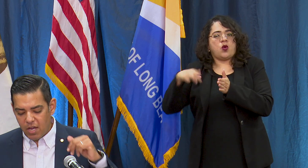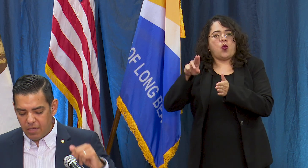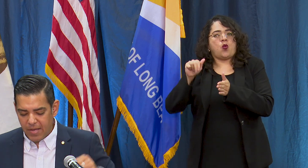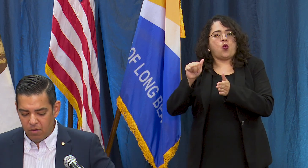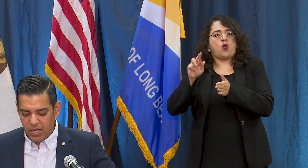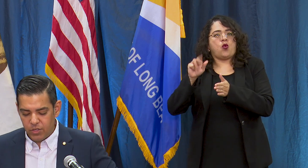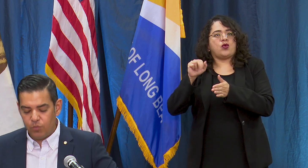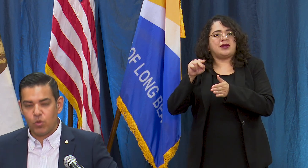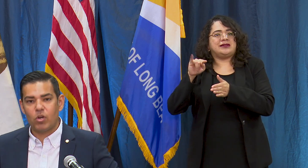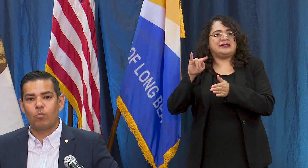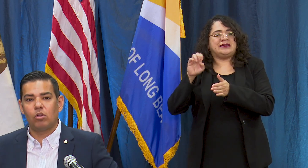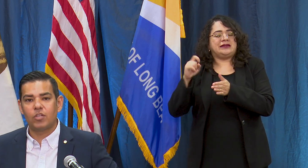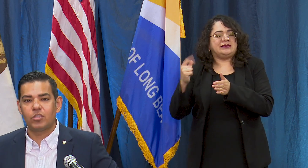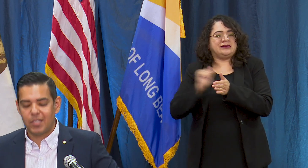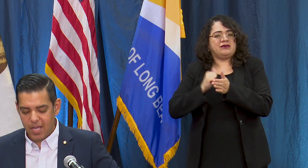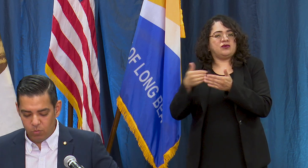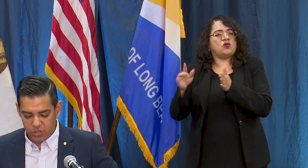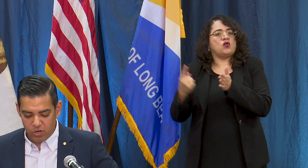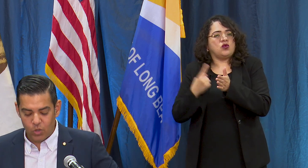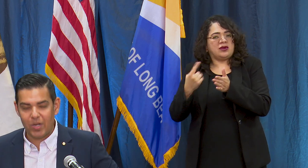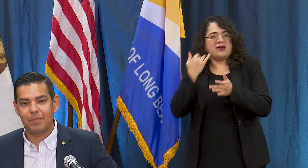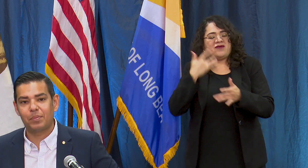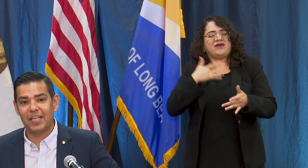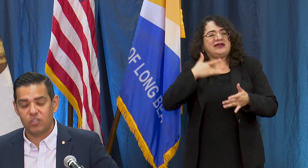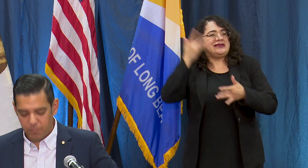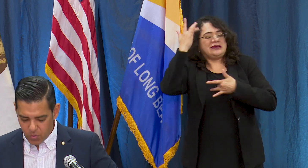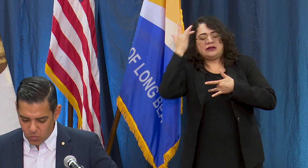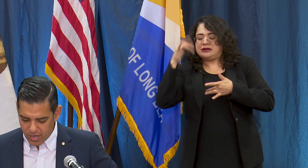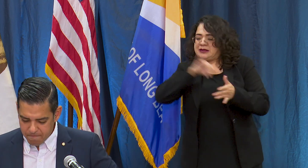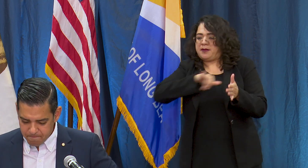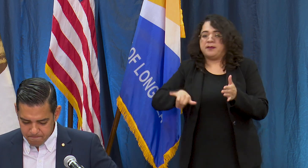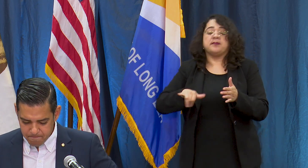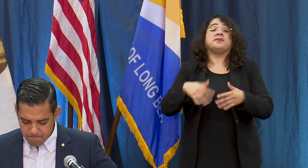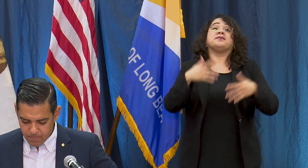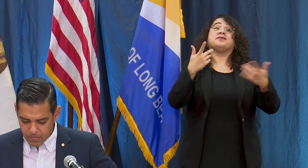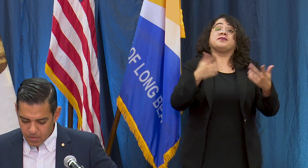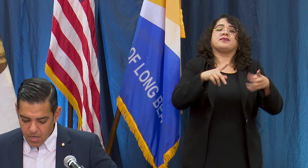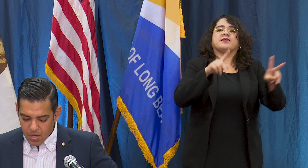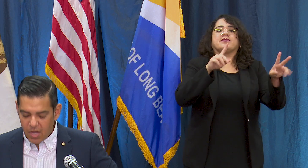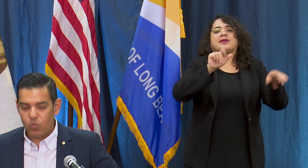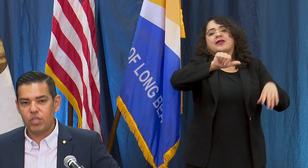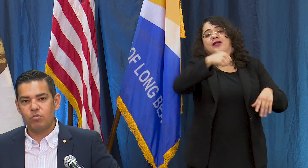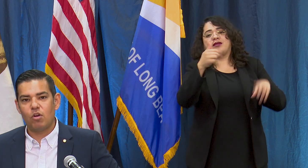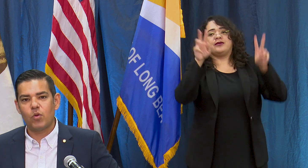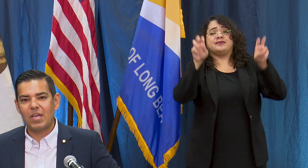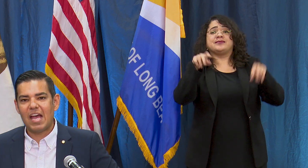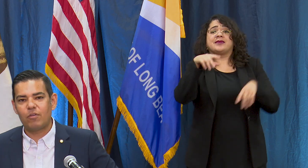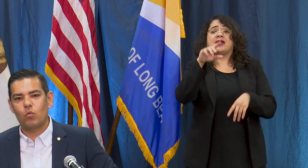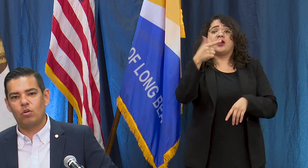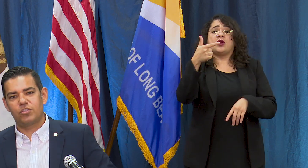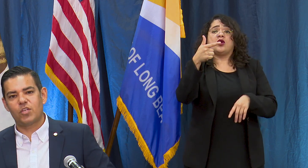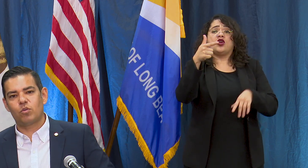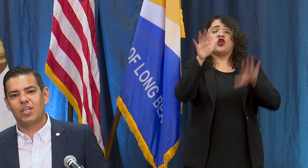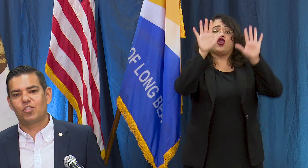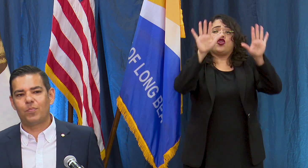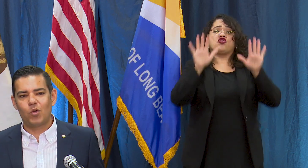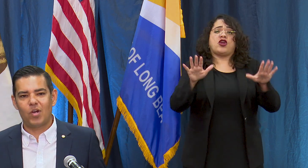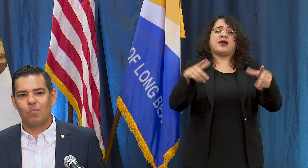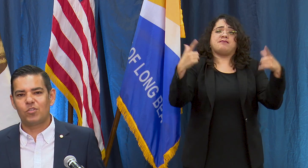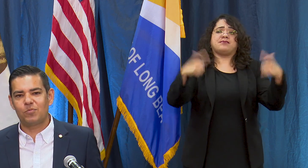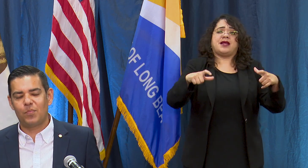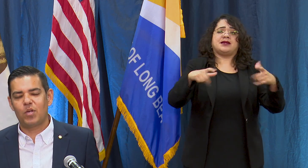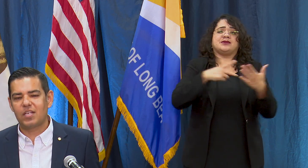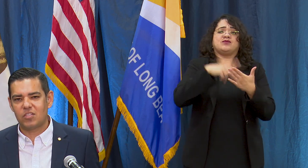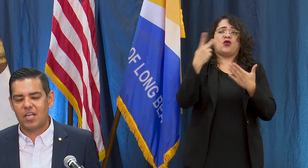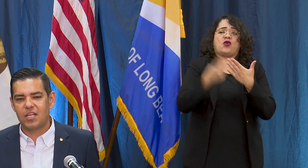I want to talk about a new program we're launching today, which is our Great Plates program. You know that we have our World Central Kitchen